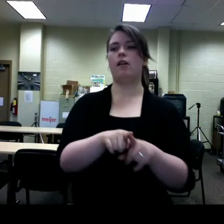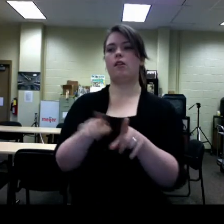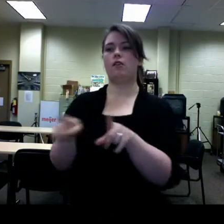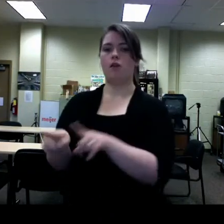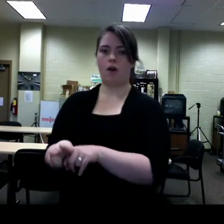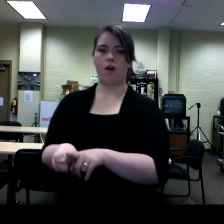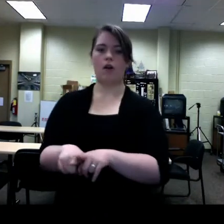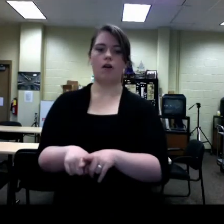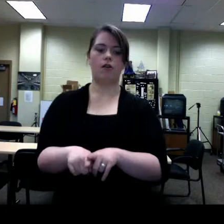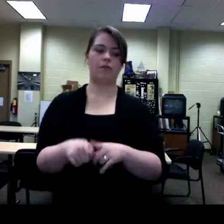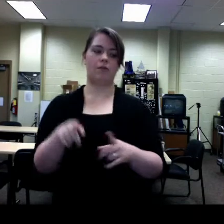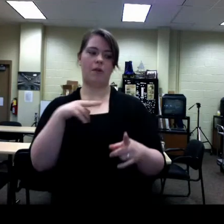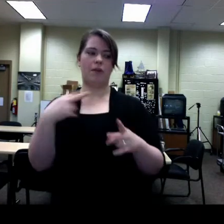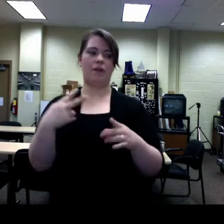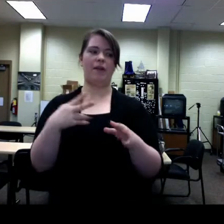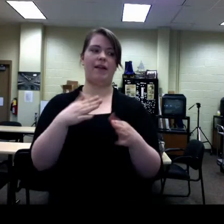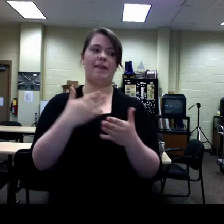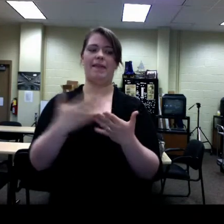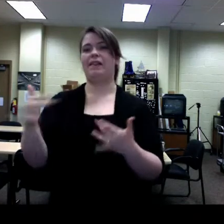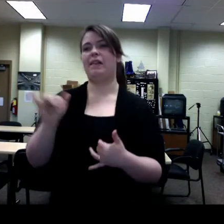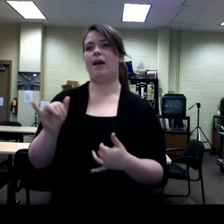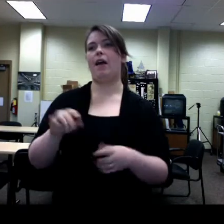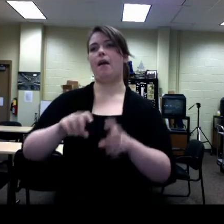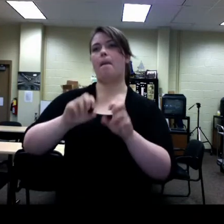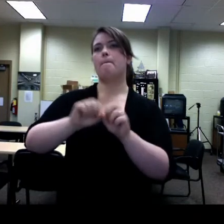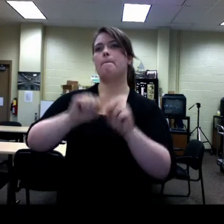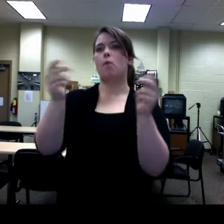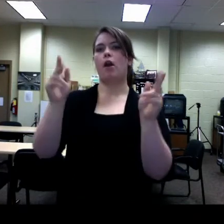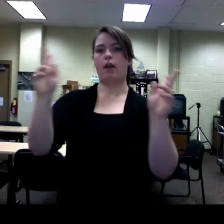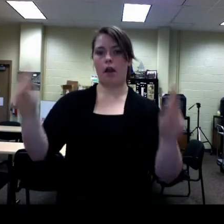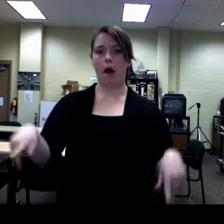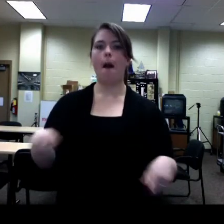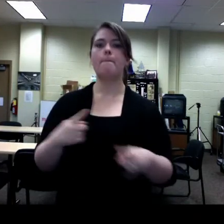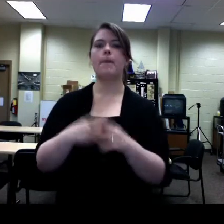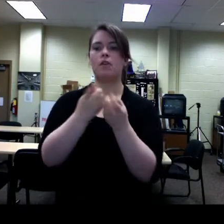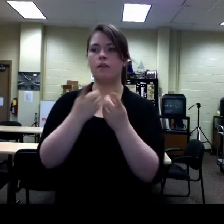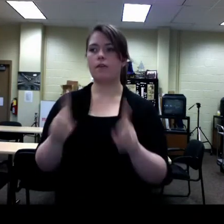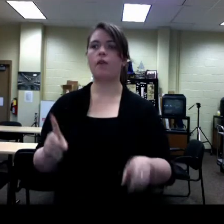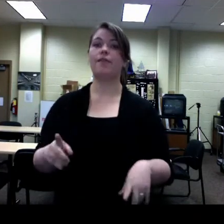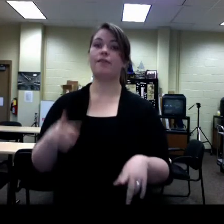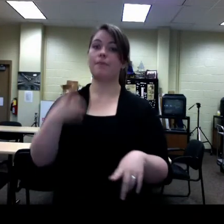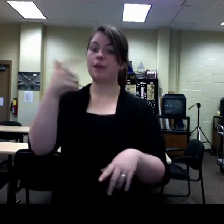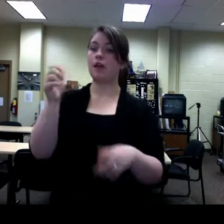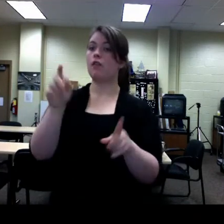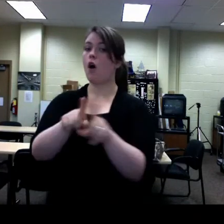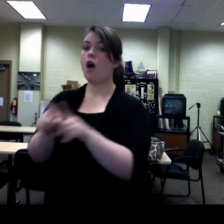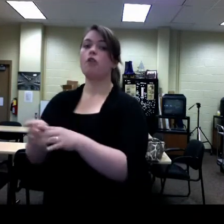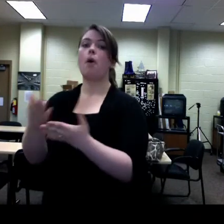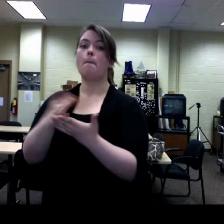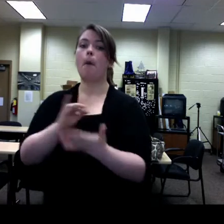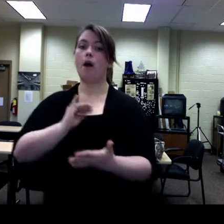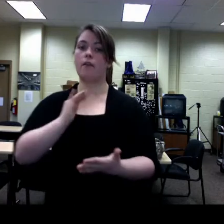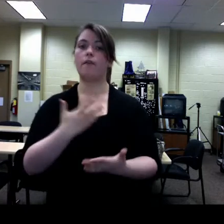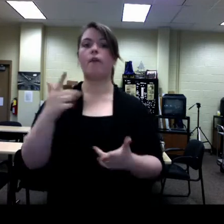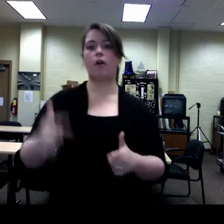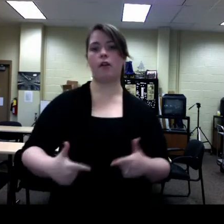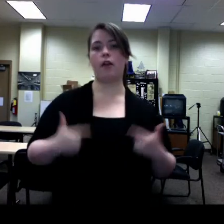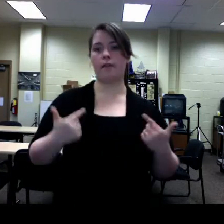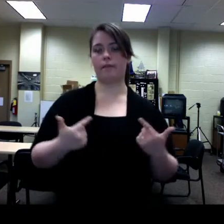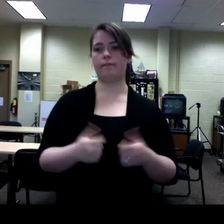breaking up and divorce, because that's also a part of our lives. And so how does that happen,